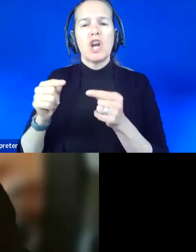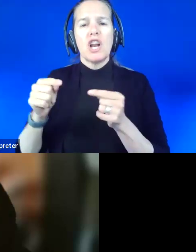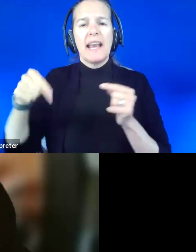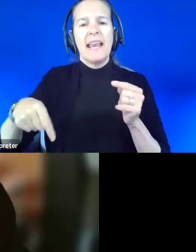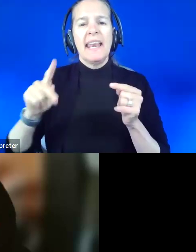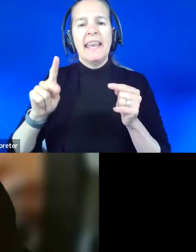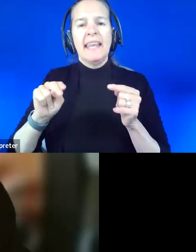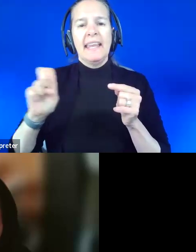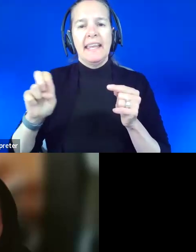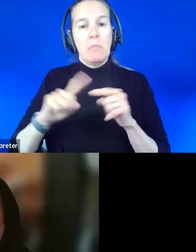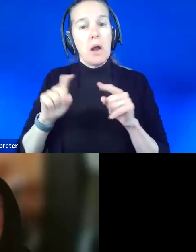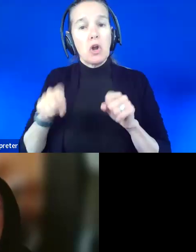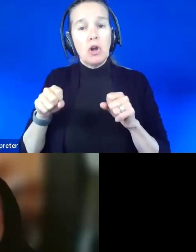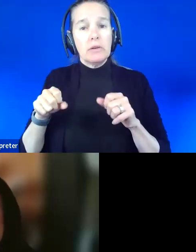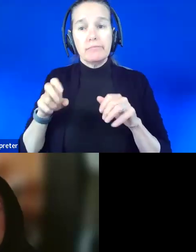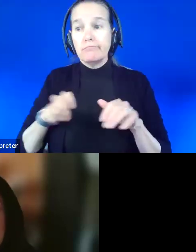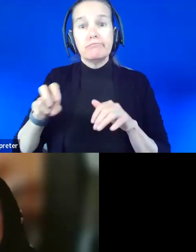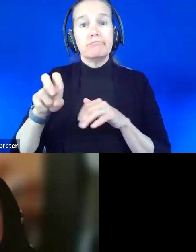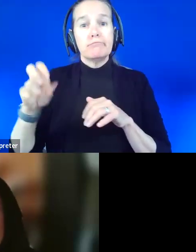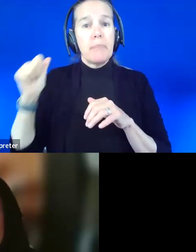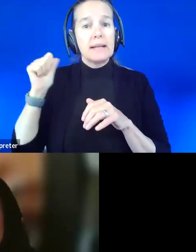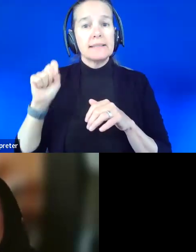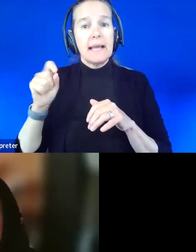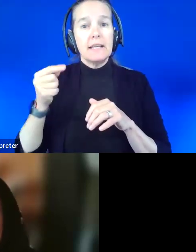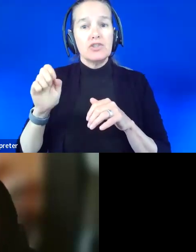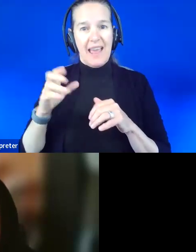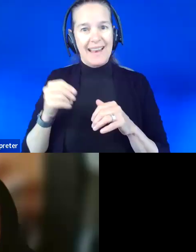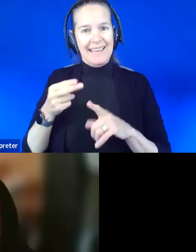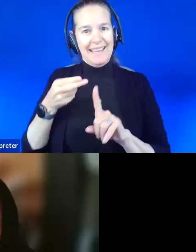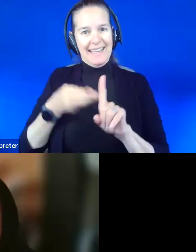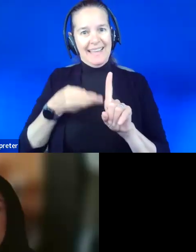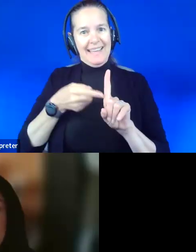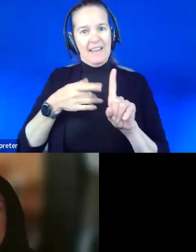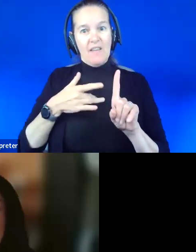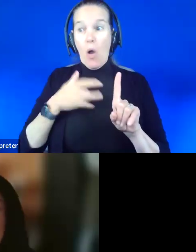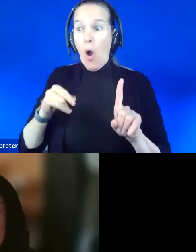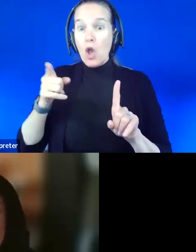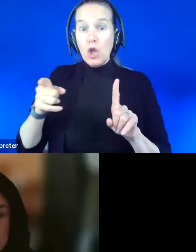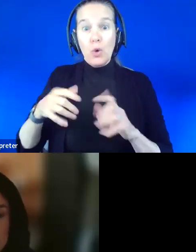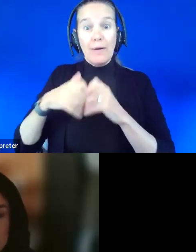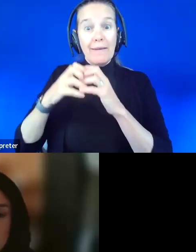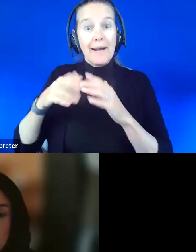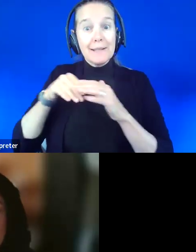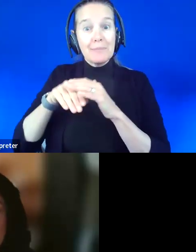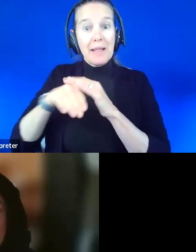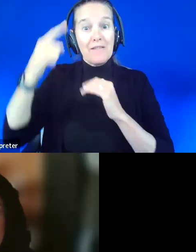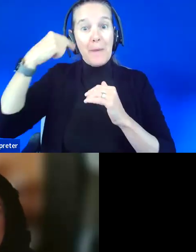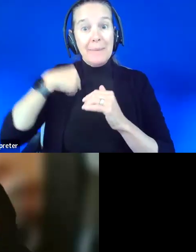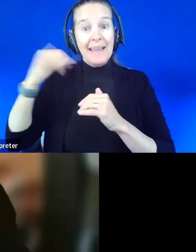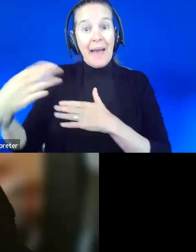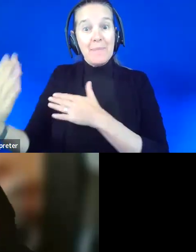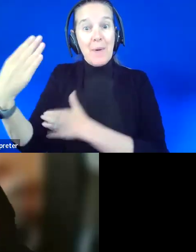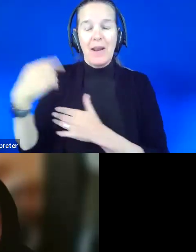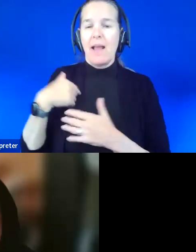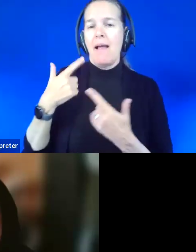around backstage, and he thought that that was all done for him that morning. And it kind of, made me laugh, but also that was the whole point,